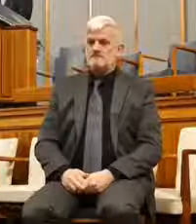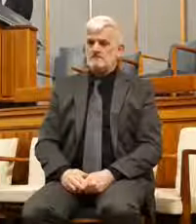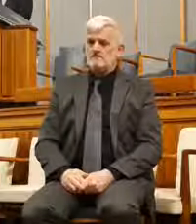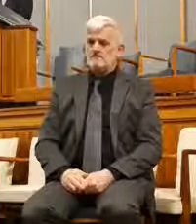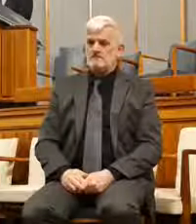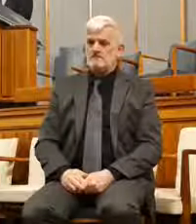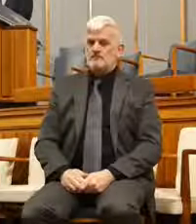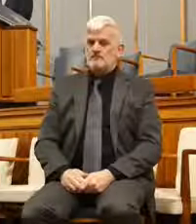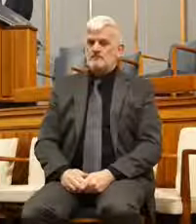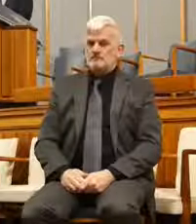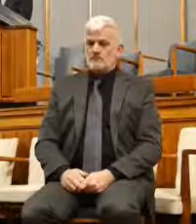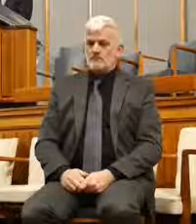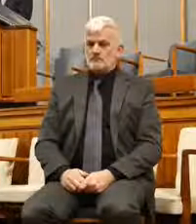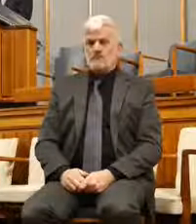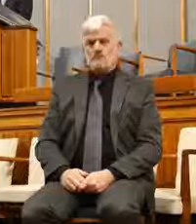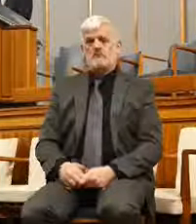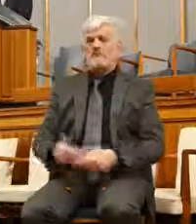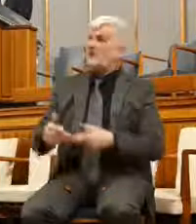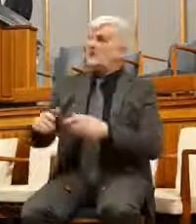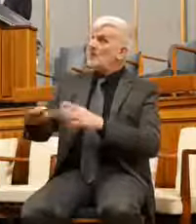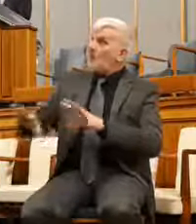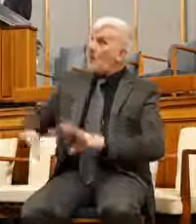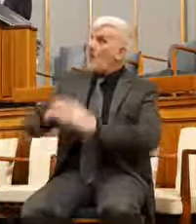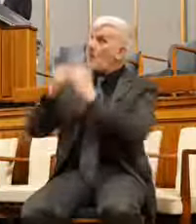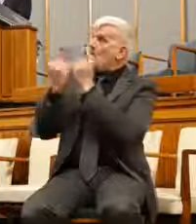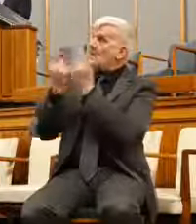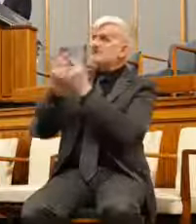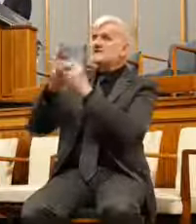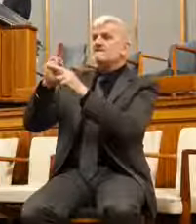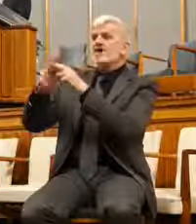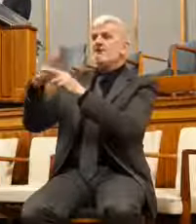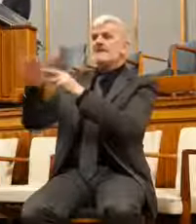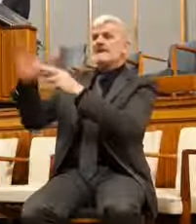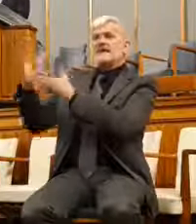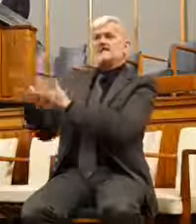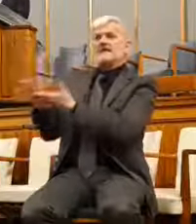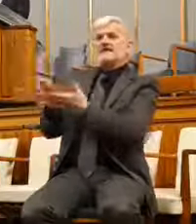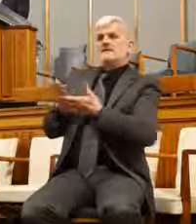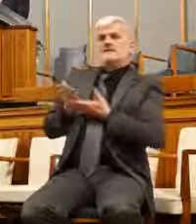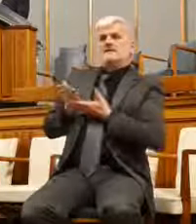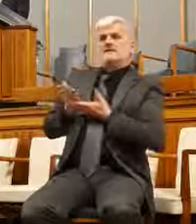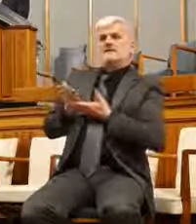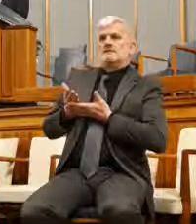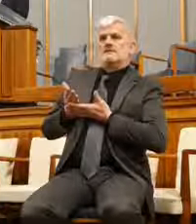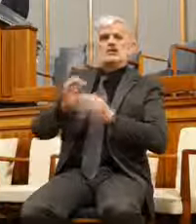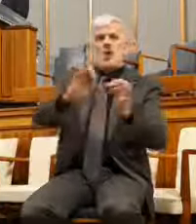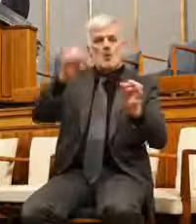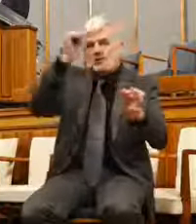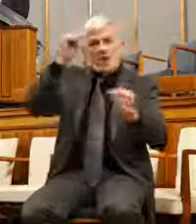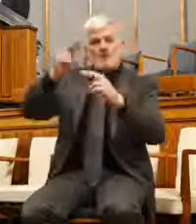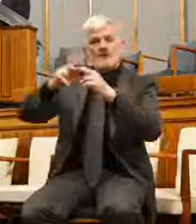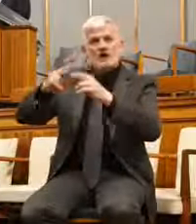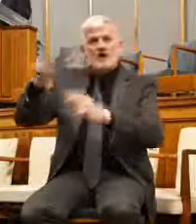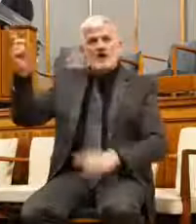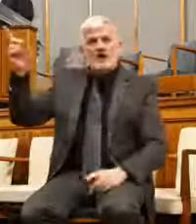All things are delivered unto me of my Father, and no man knoweth the Son but the